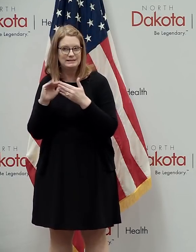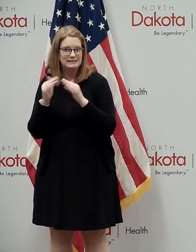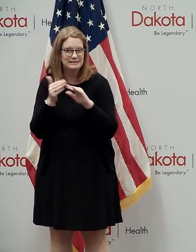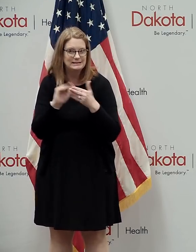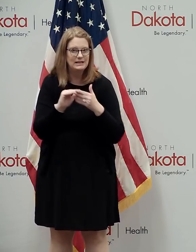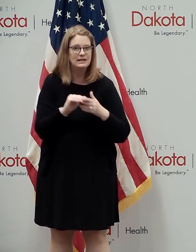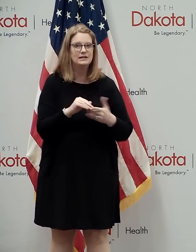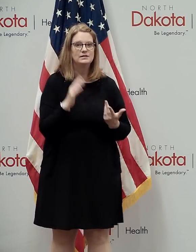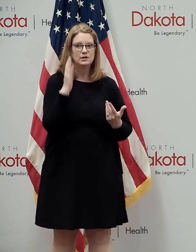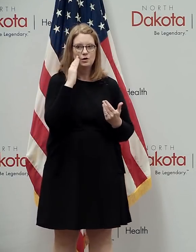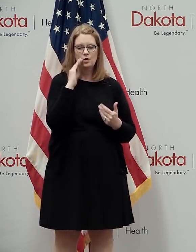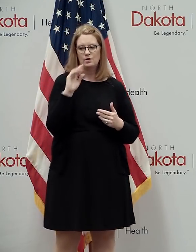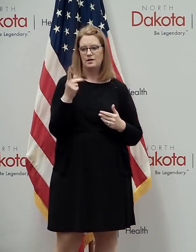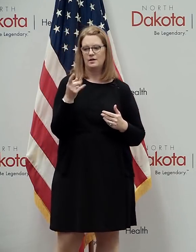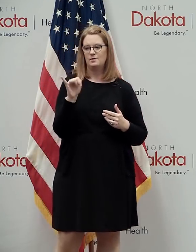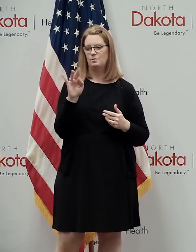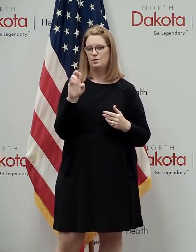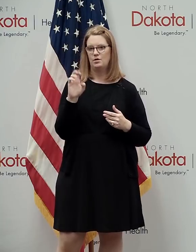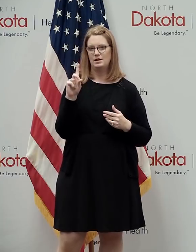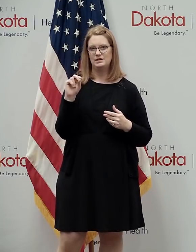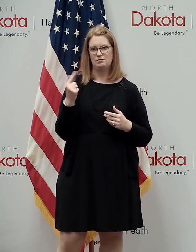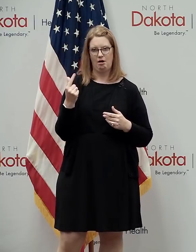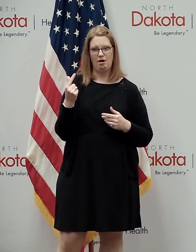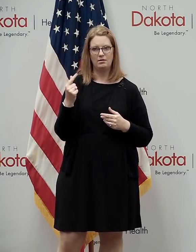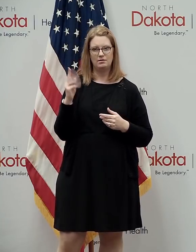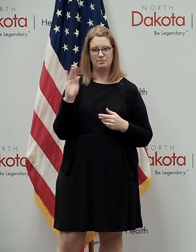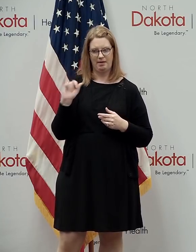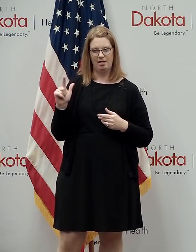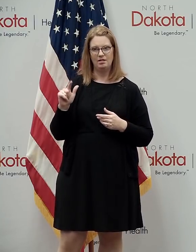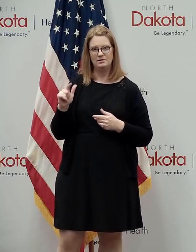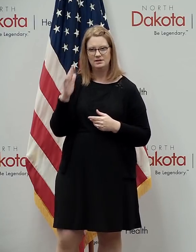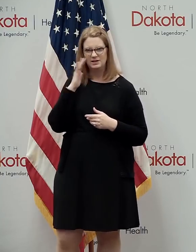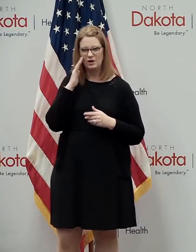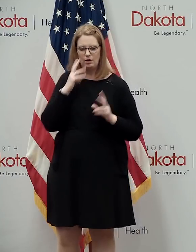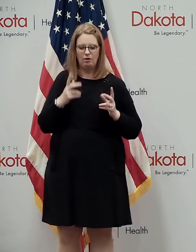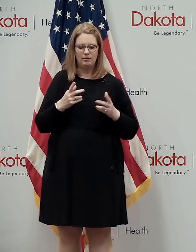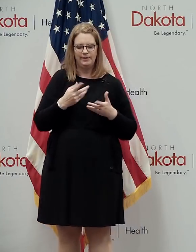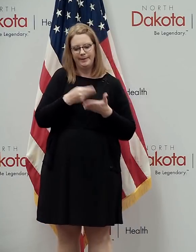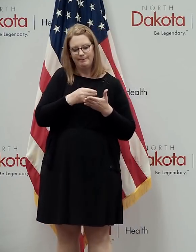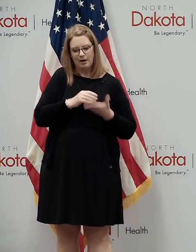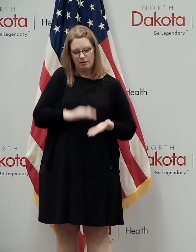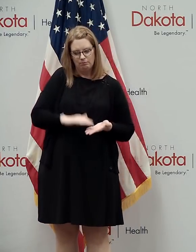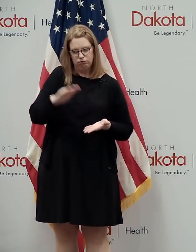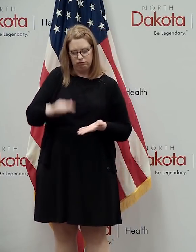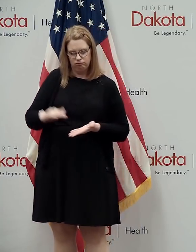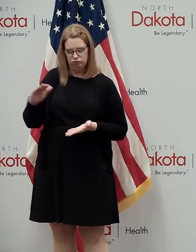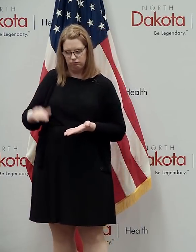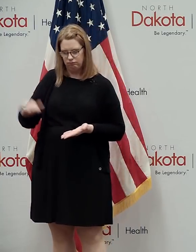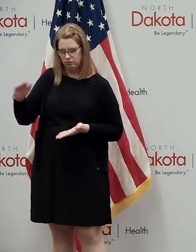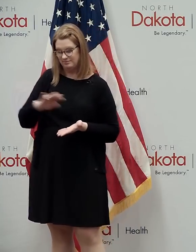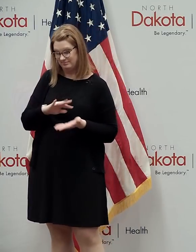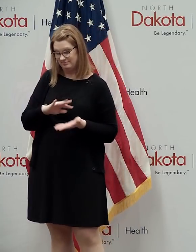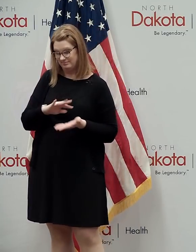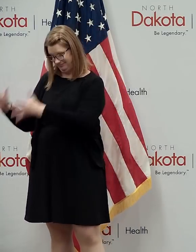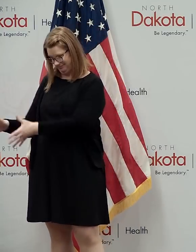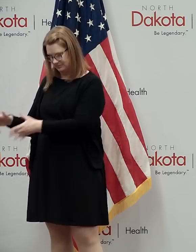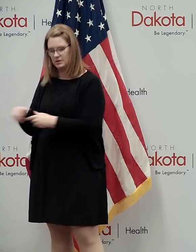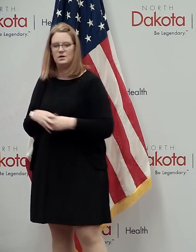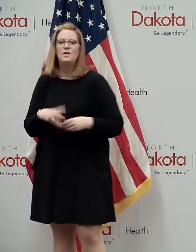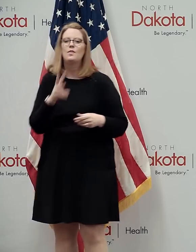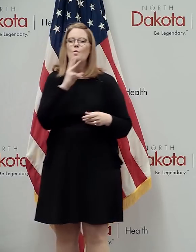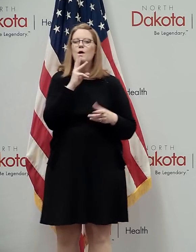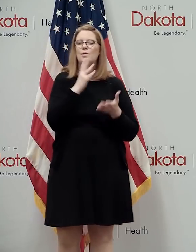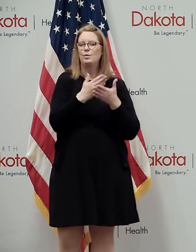like the Prairie Dog Bill, which is supposed to, provide support for every community in the state. The Water Resources Trust Fund. I